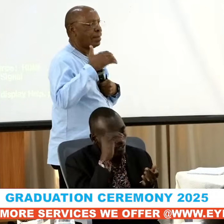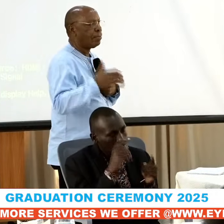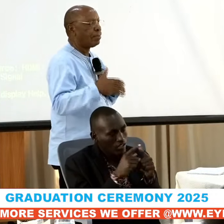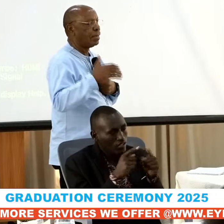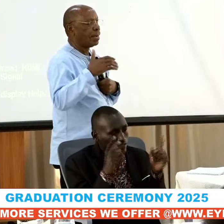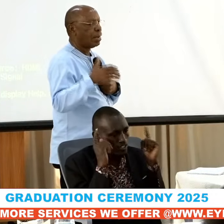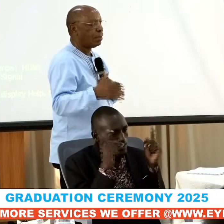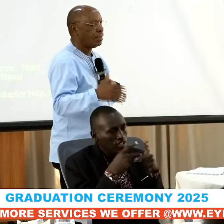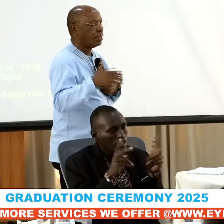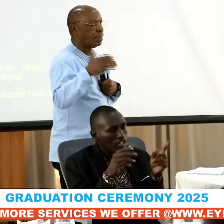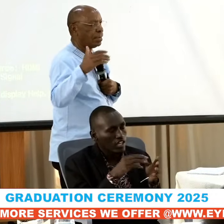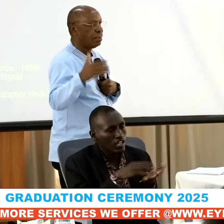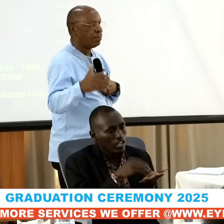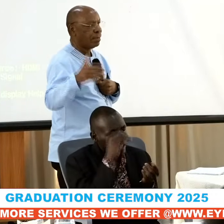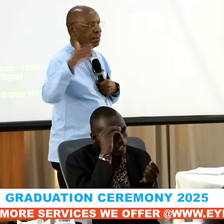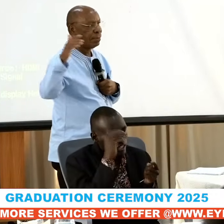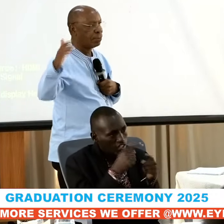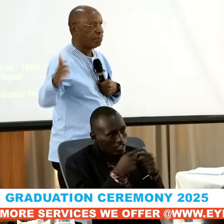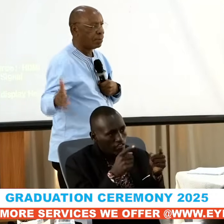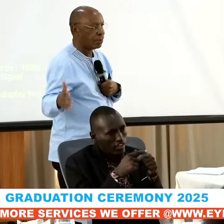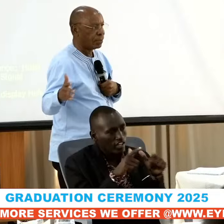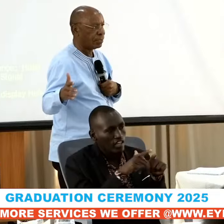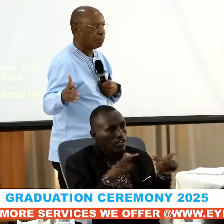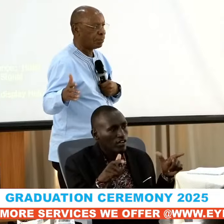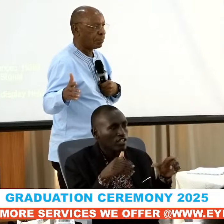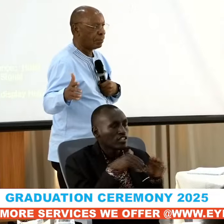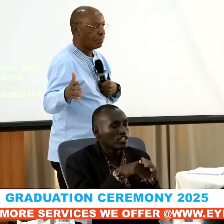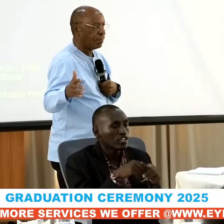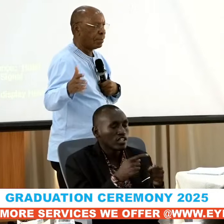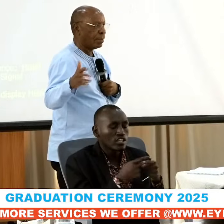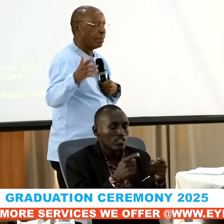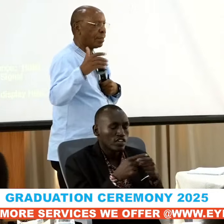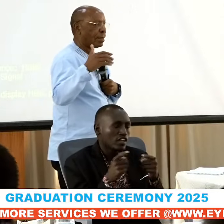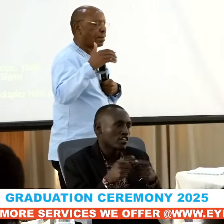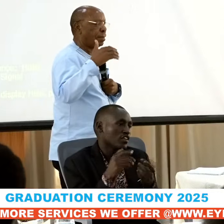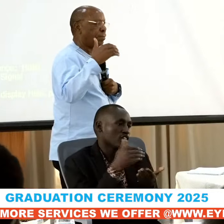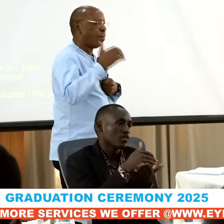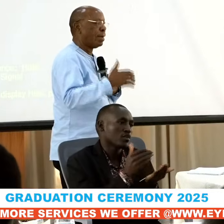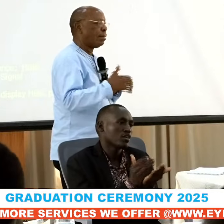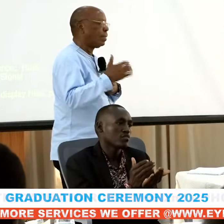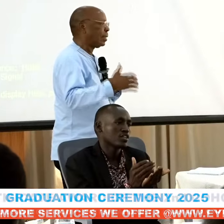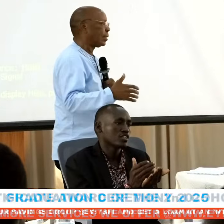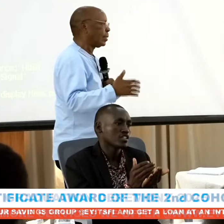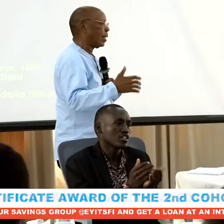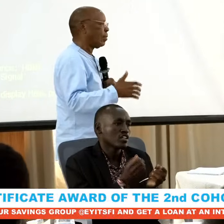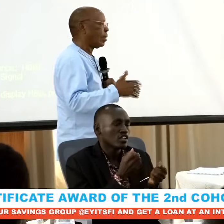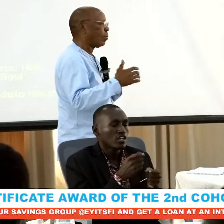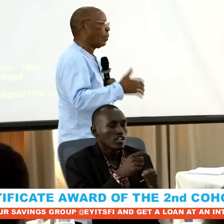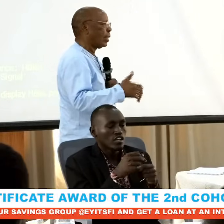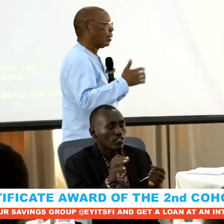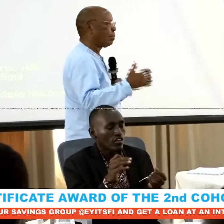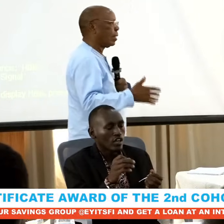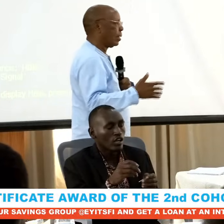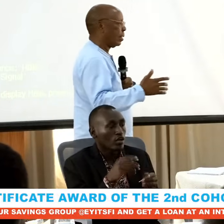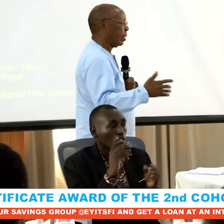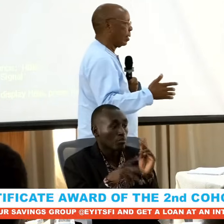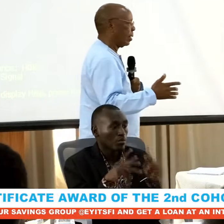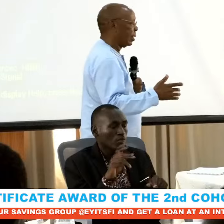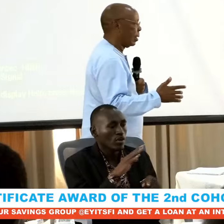the different languages in the different professions. If people are in the business, how do you communicate